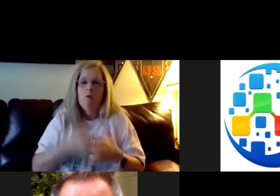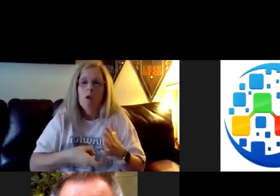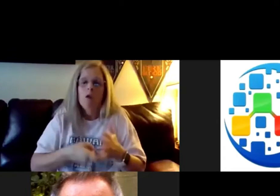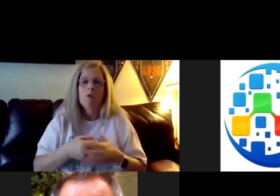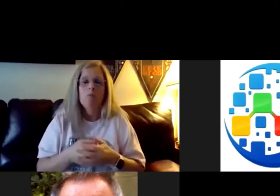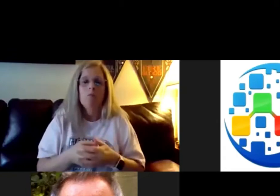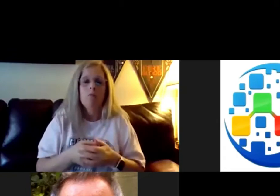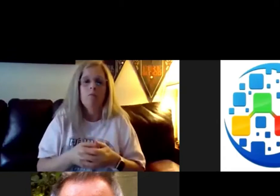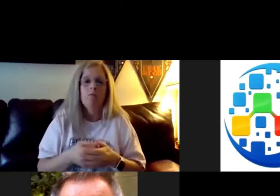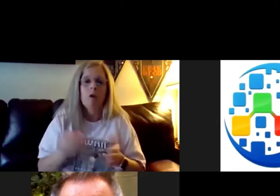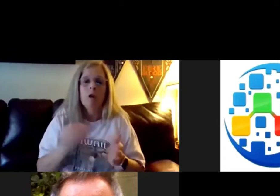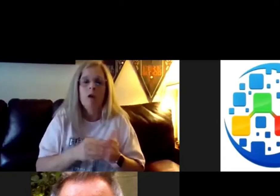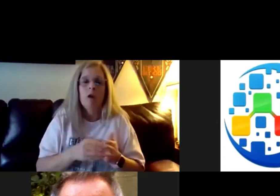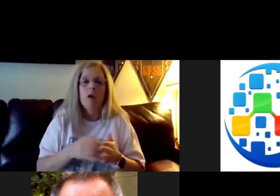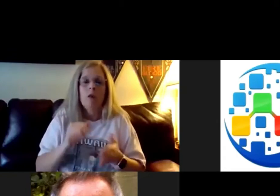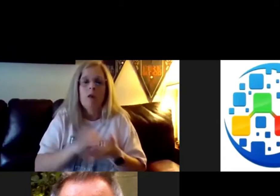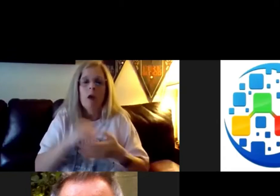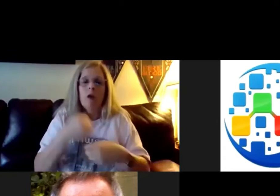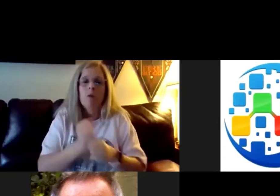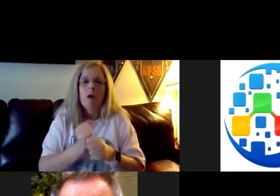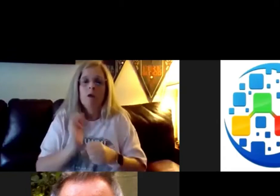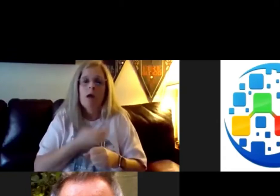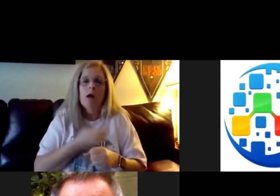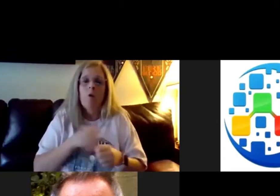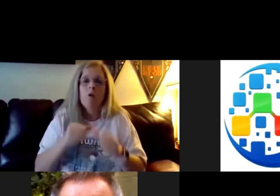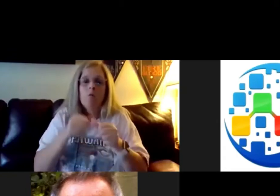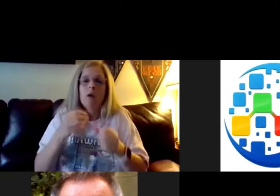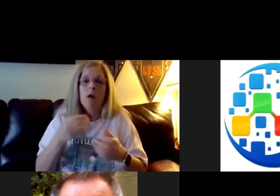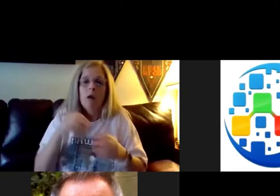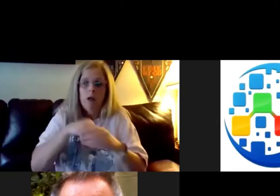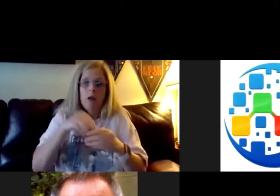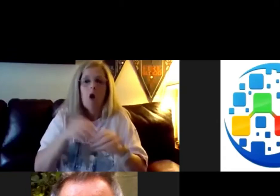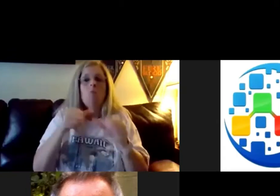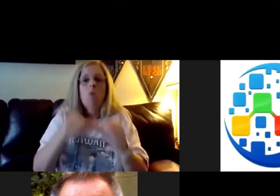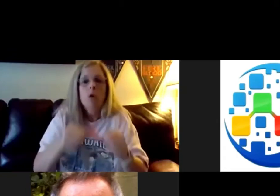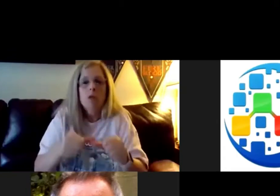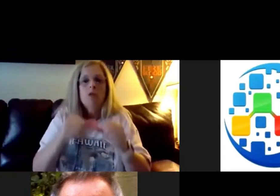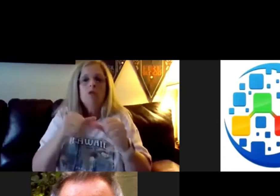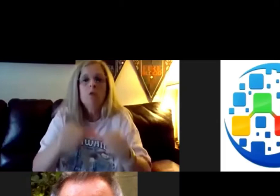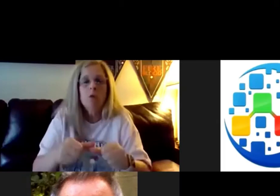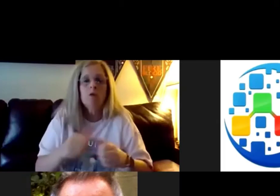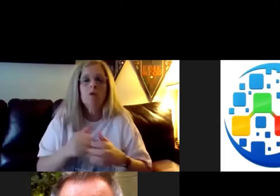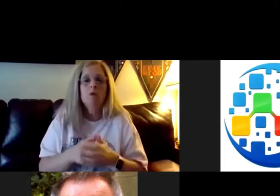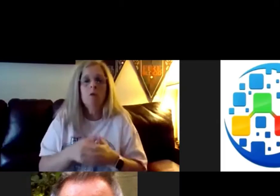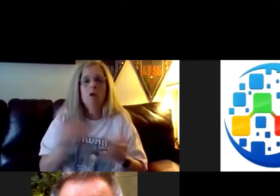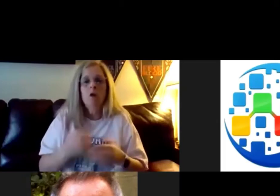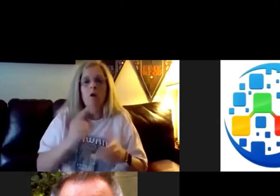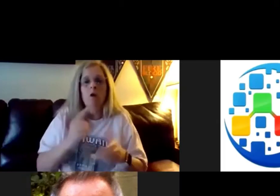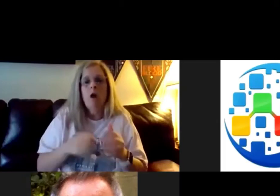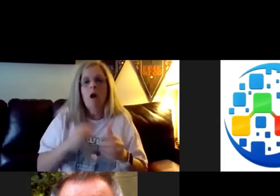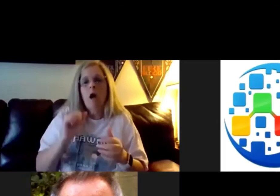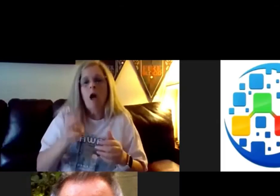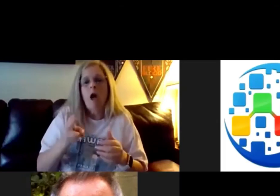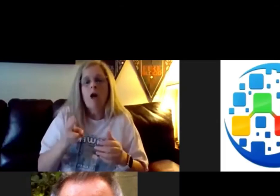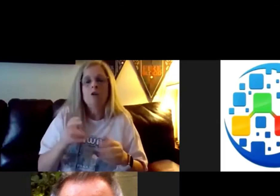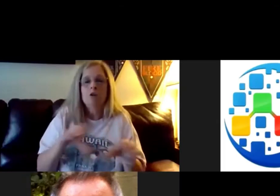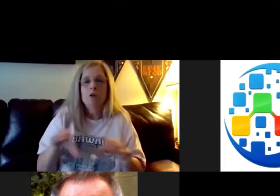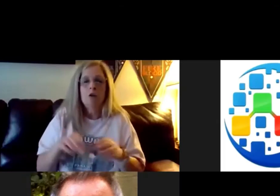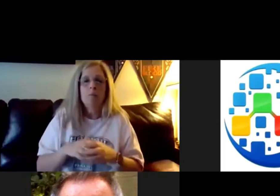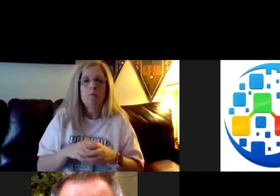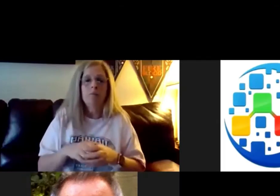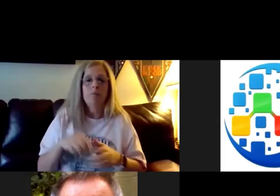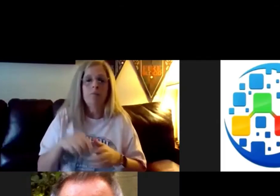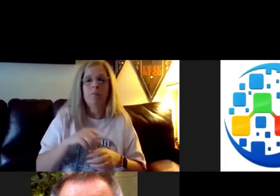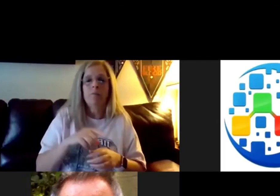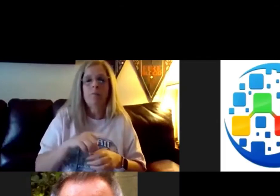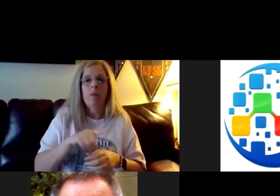that makes our income residual. I absolutely love that. But here's what Ash Mufareh has done. There's another